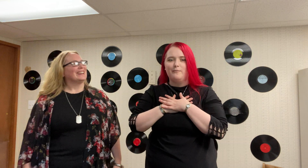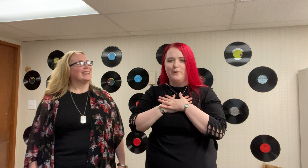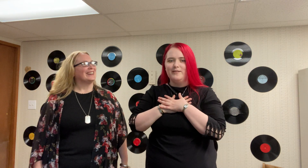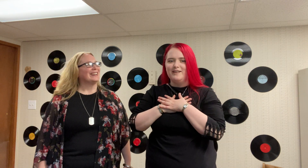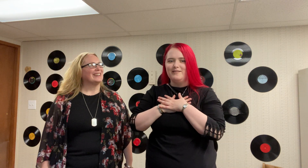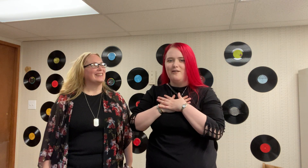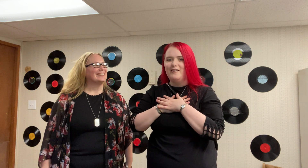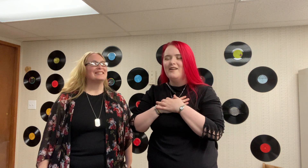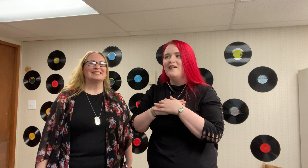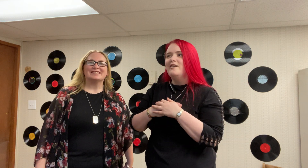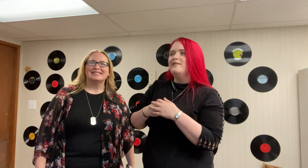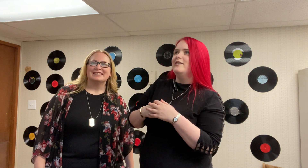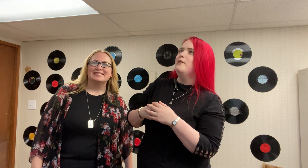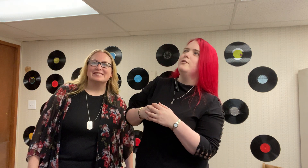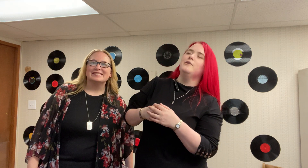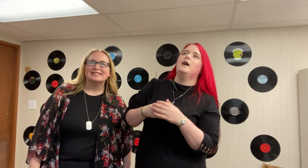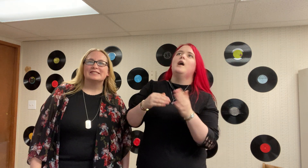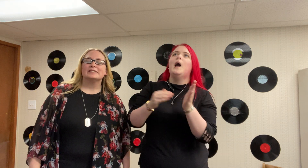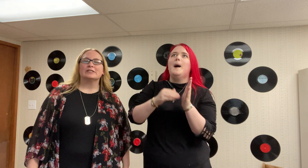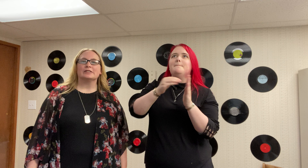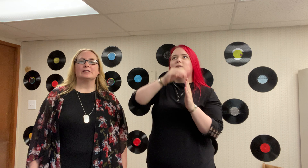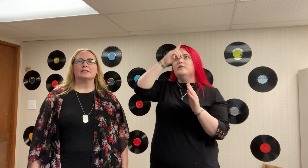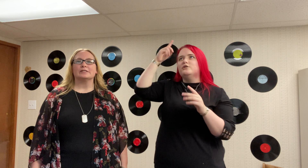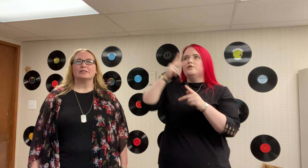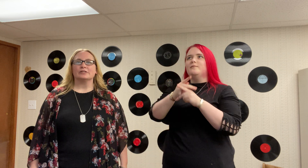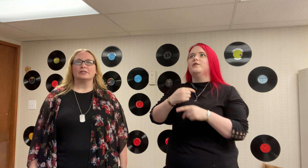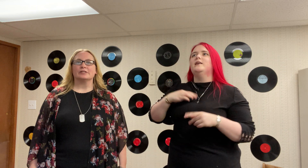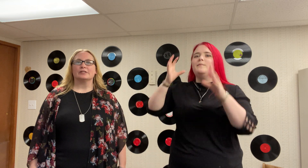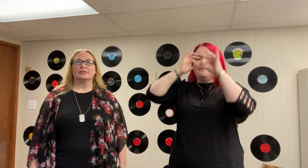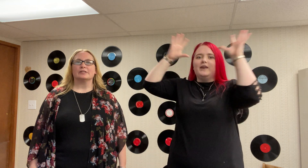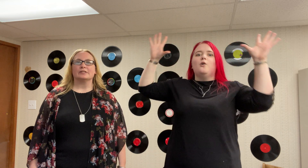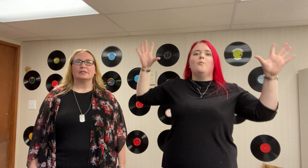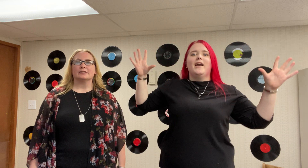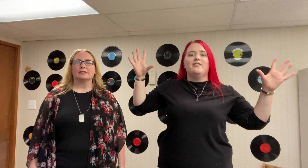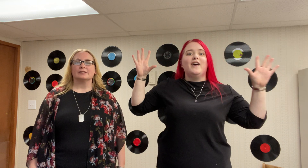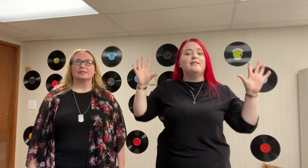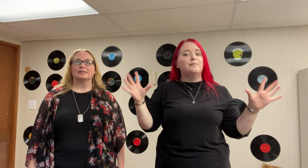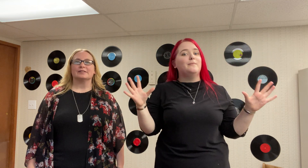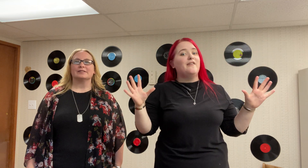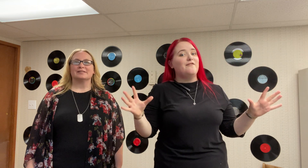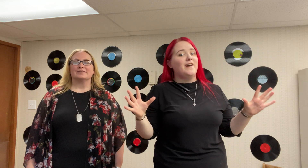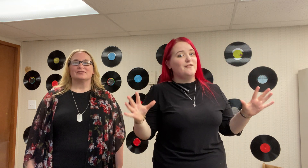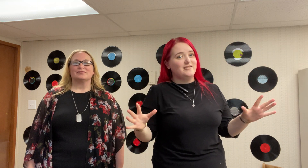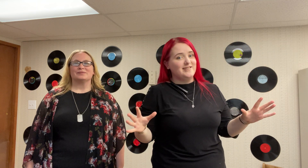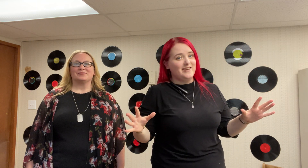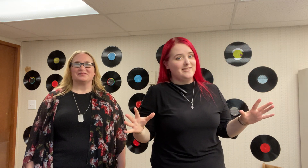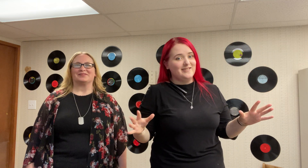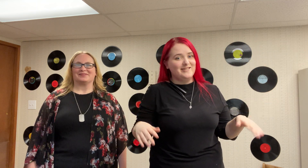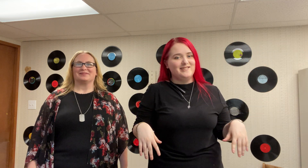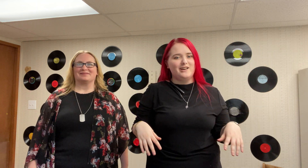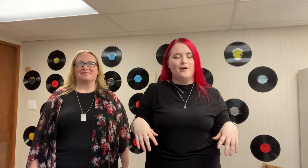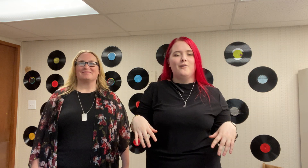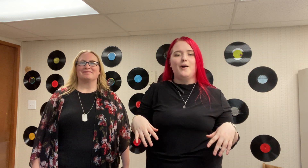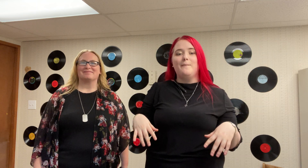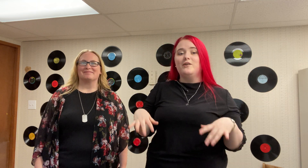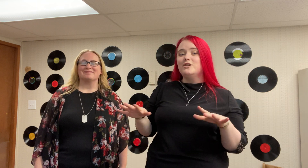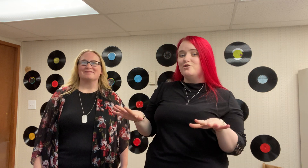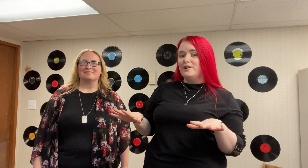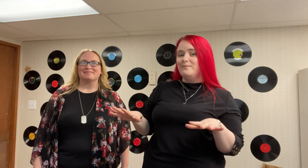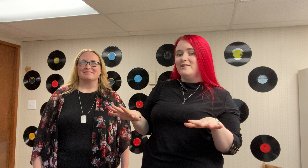with this song. So now we're doing a million dreams are keeping me awake. That's one of my favorite stanzas. So a million dreams,